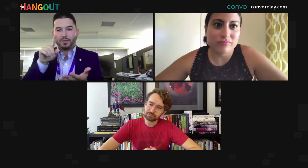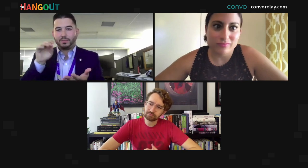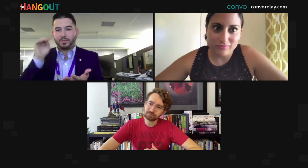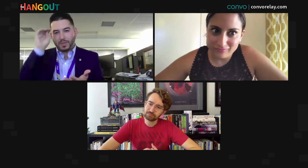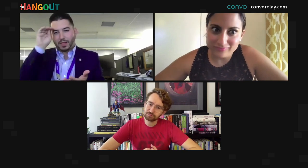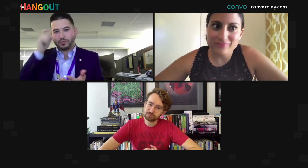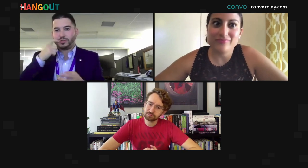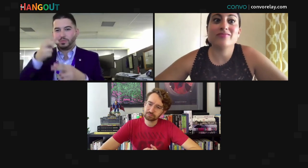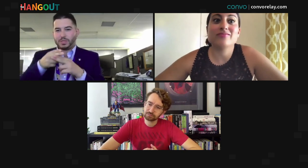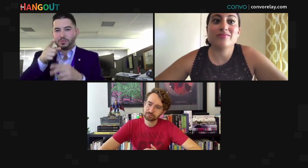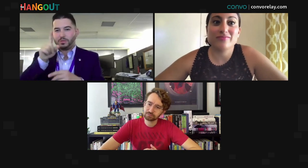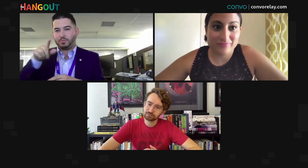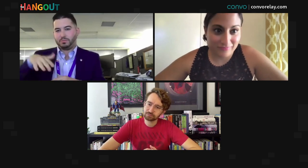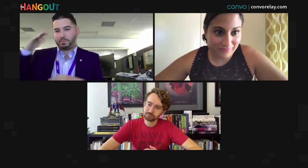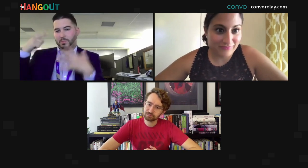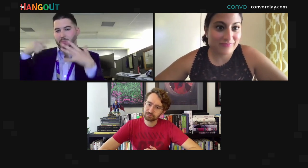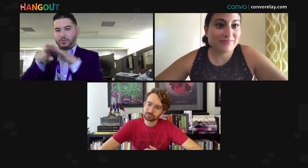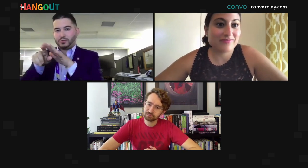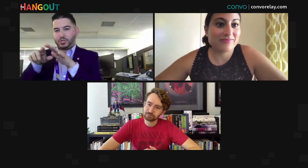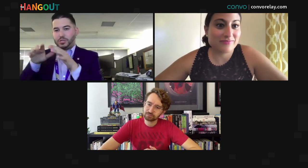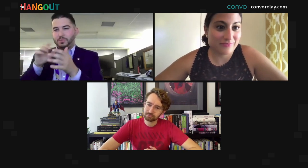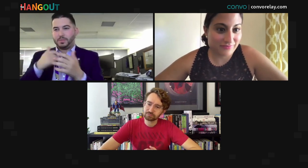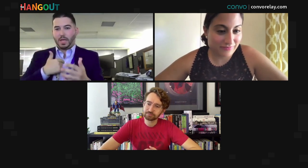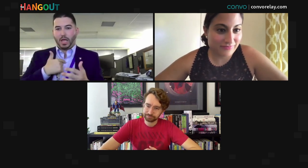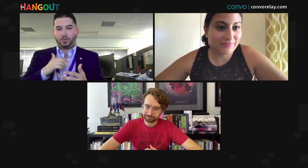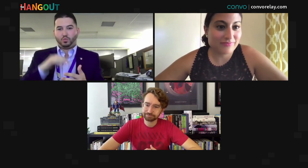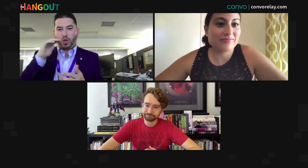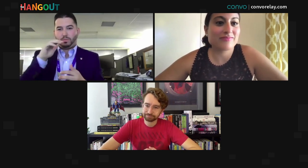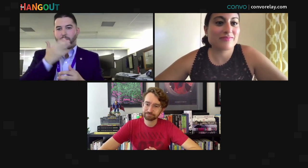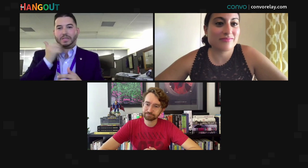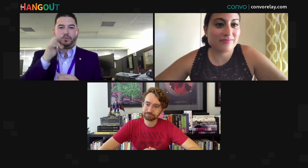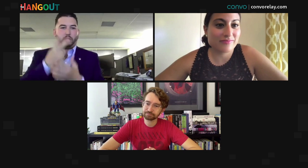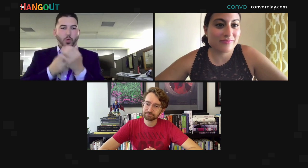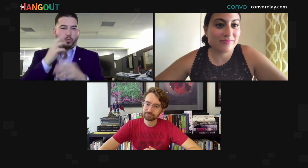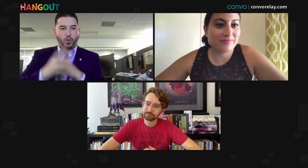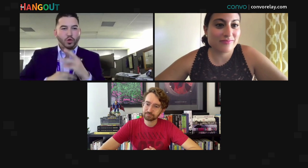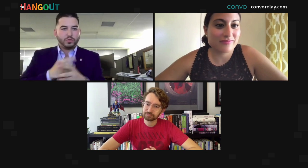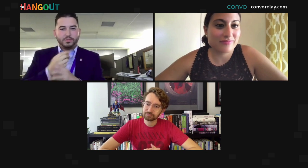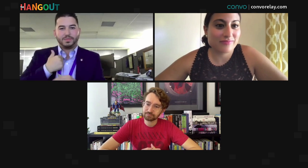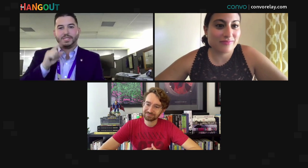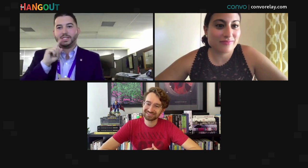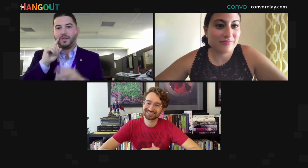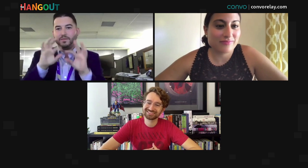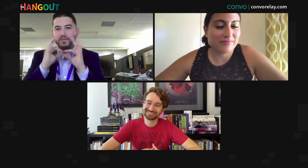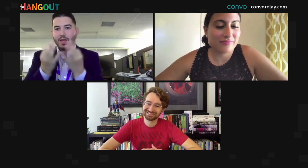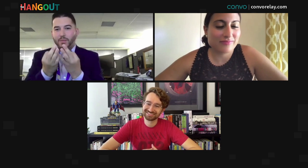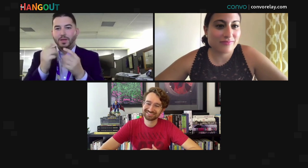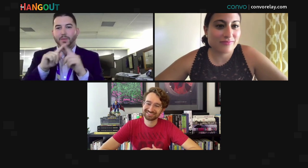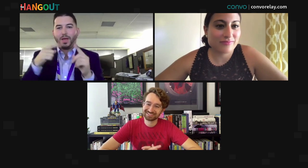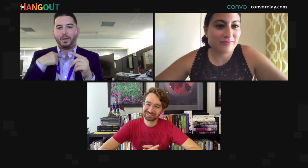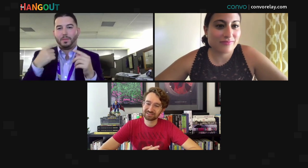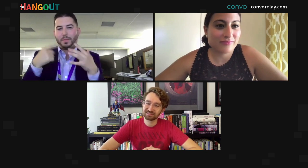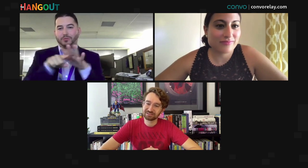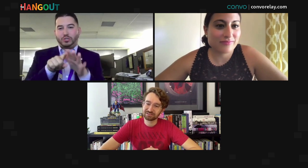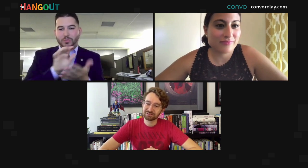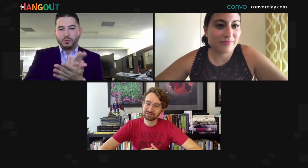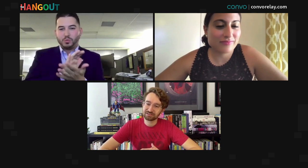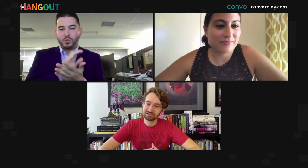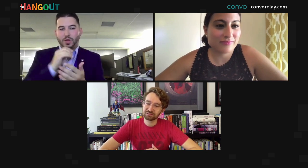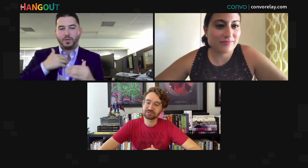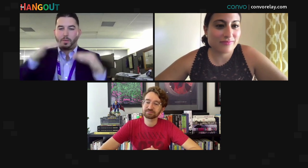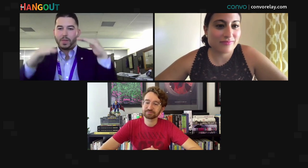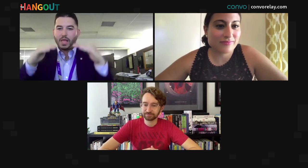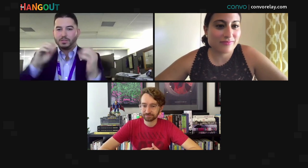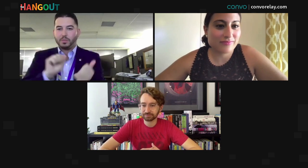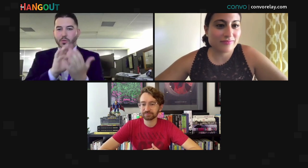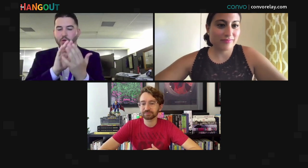know Shiran went to the Lexington School for the Deaf, and Michael, you grew up mainstreamed, and I grew up in the best of both worlds. I had a deaf family, but